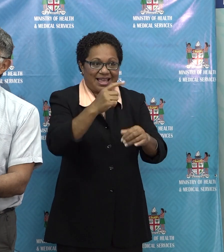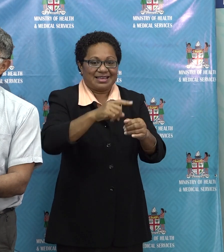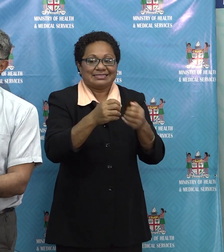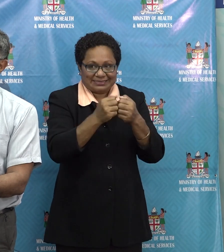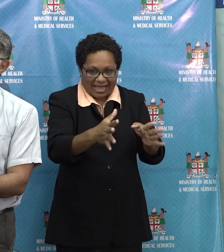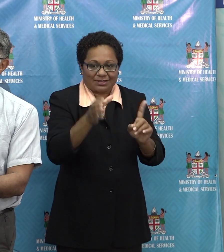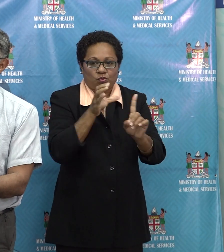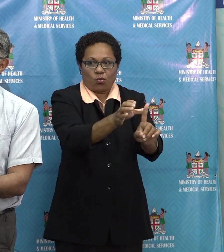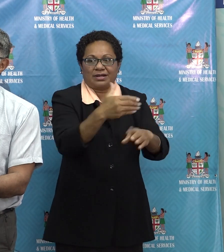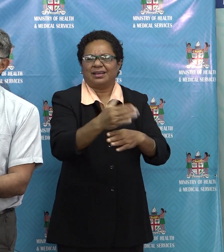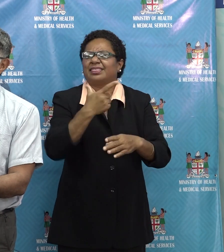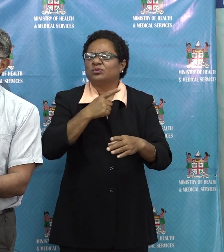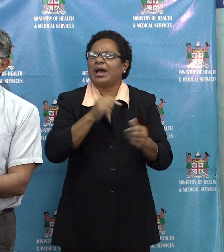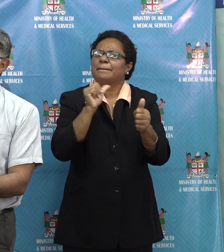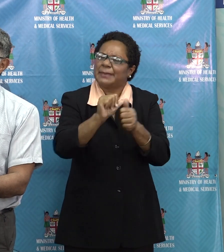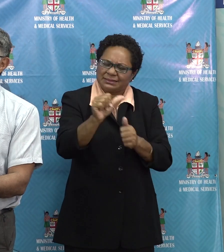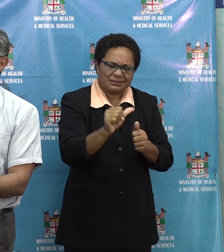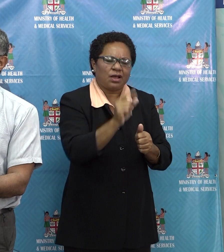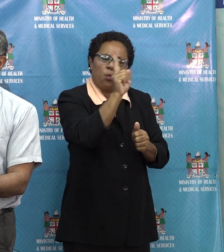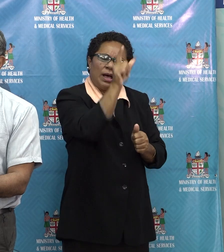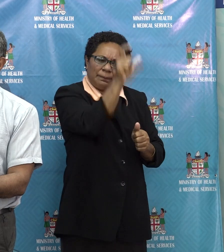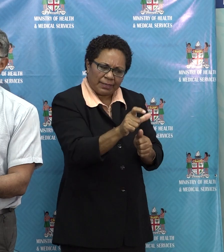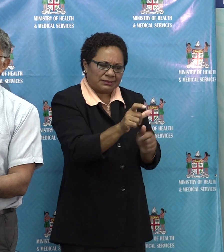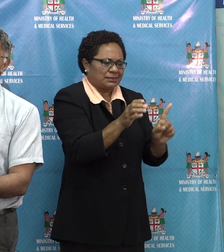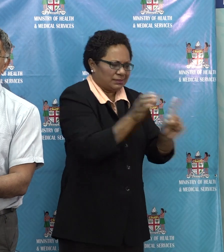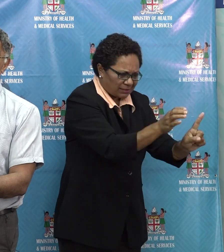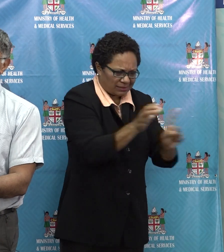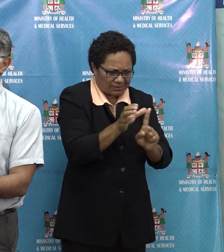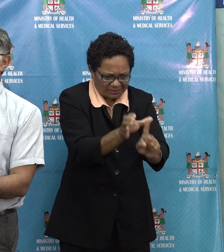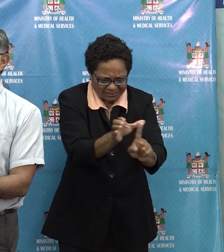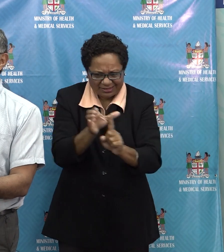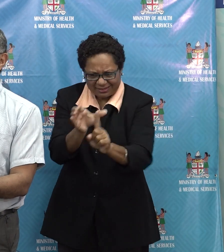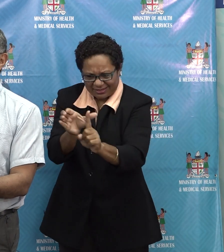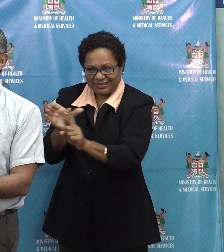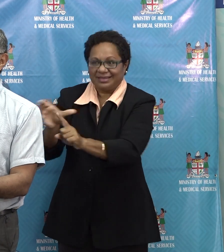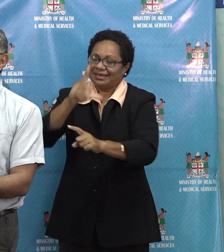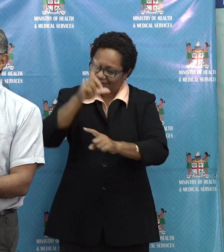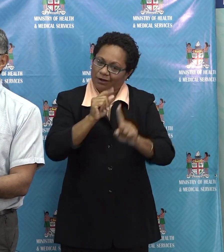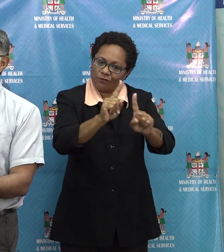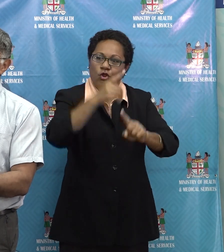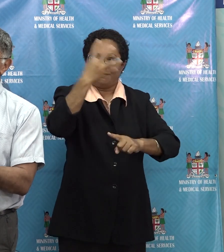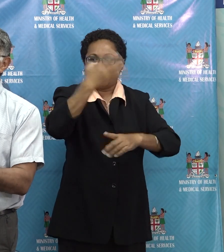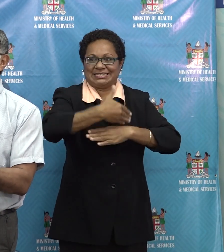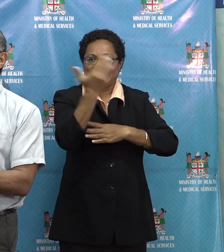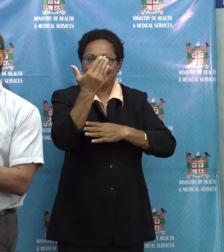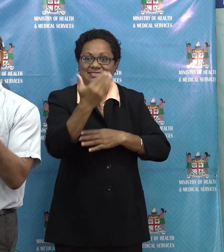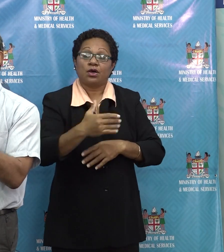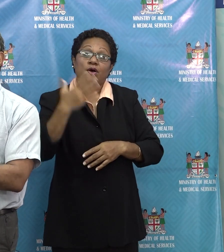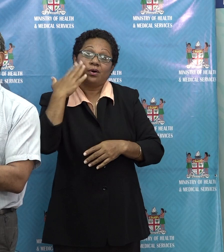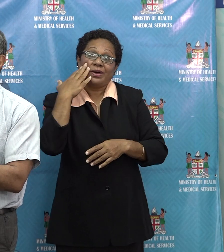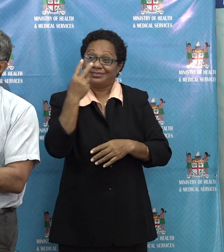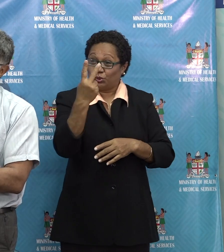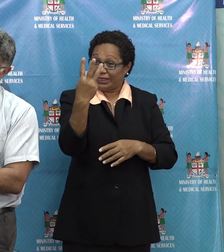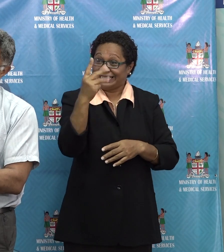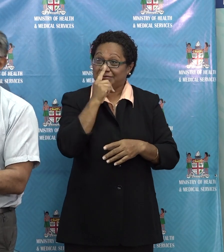only one person per room. It's easier to read the quarantine days as 14 days. But when you have 2, 3 people, every time you